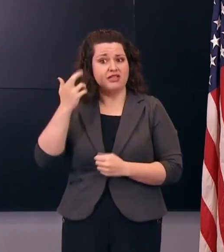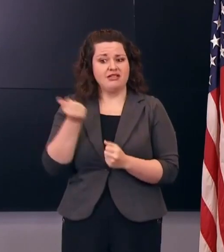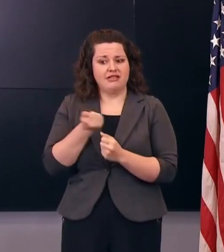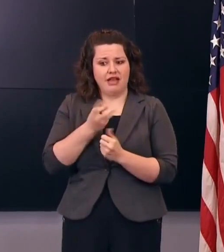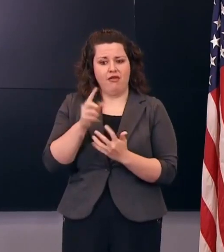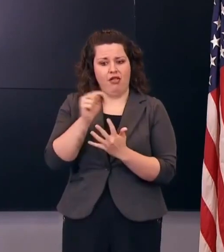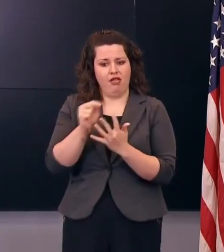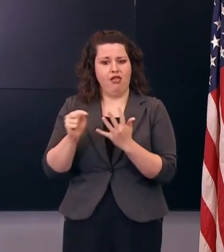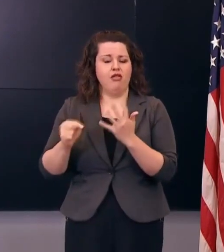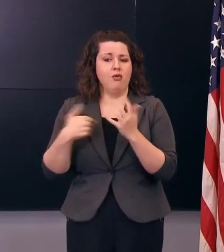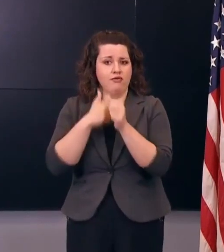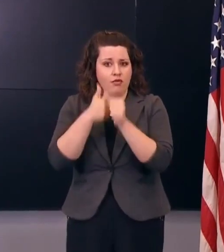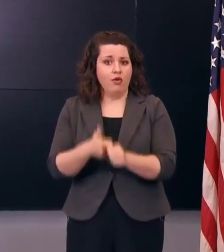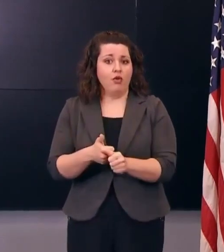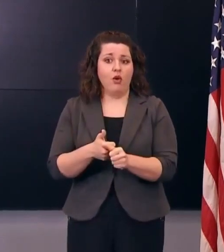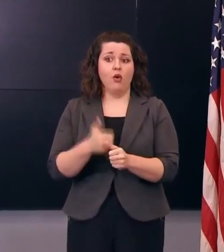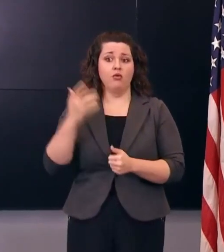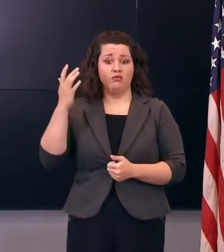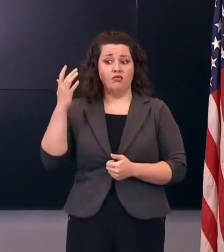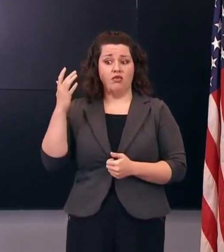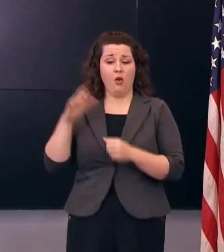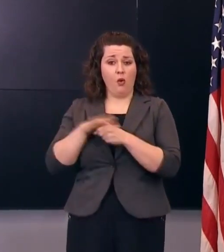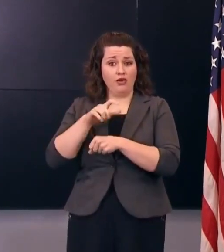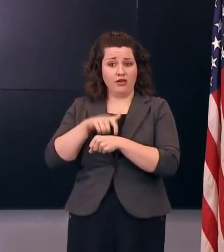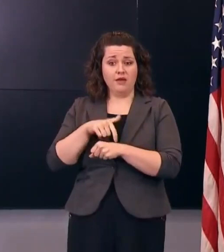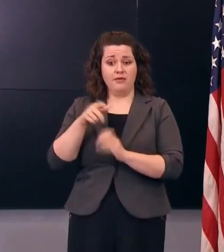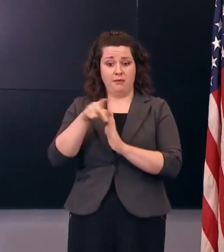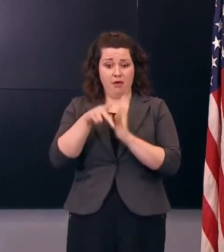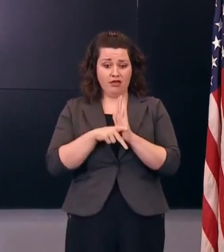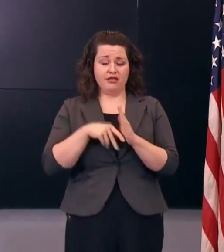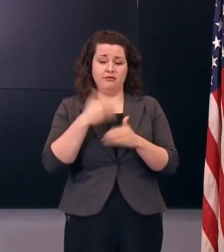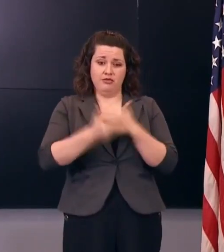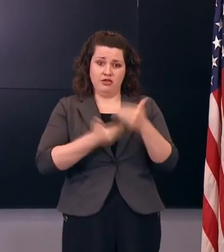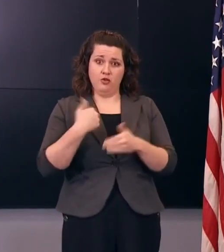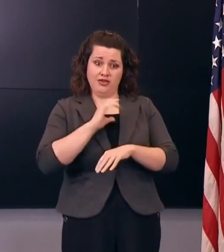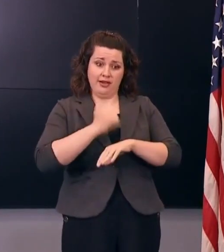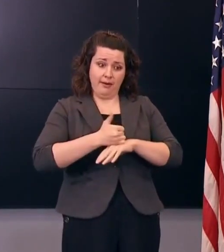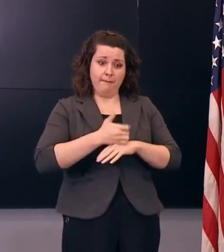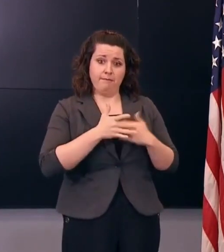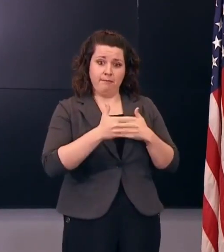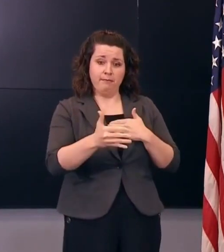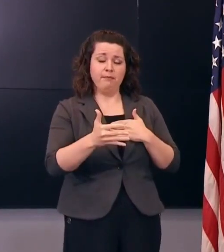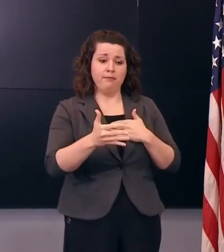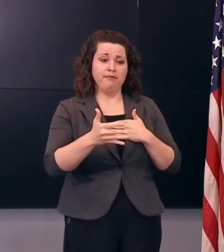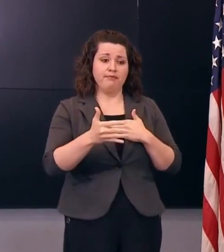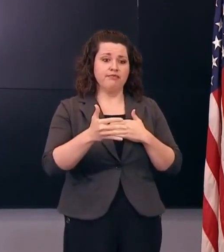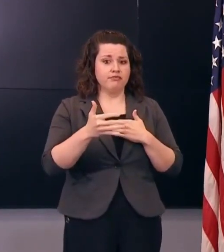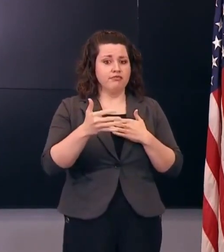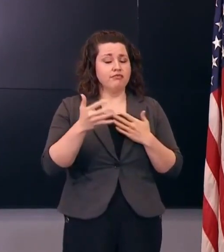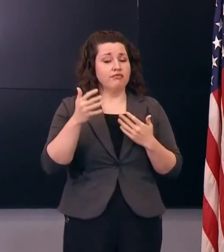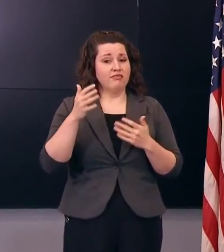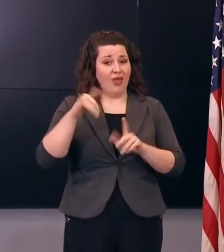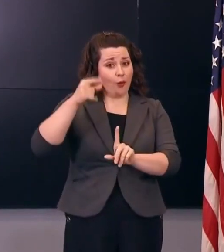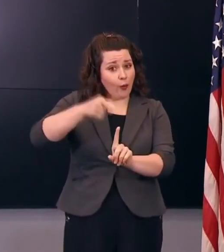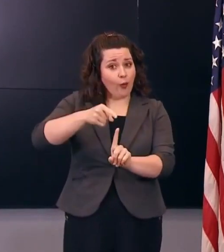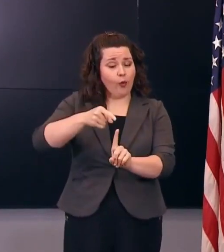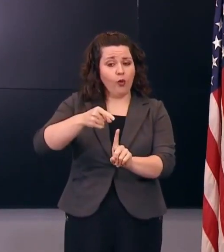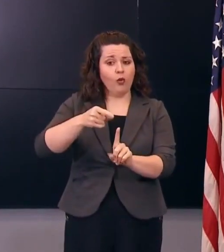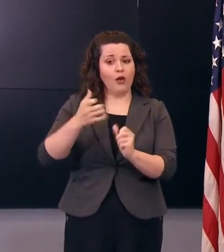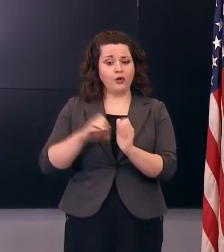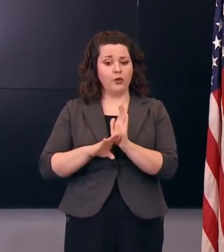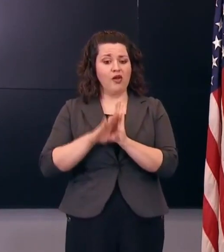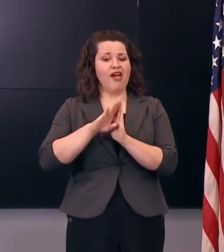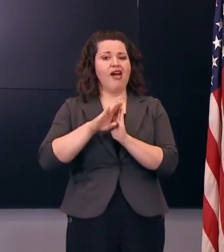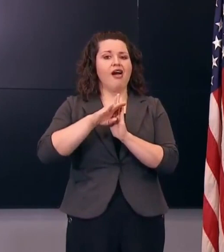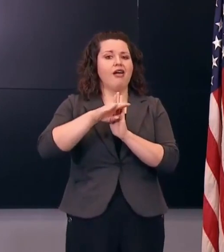steps that we've taken, because all along, by implementing the policies and procedures that we put in place, we've done that as a means to bend the